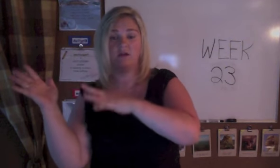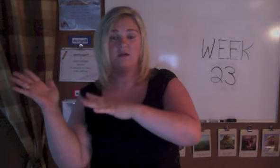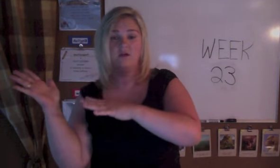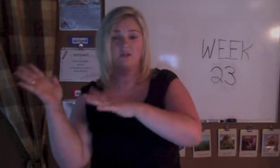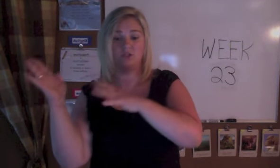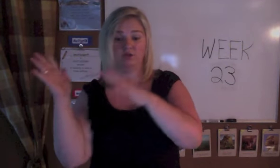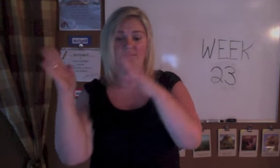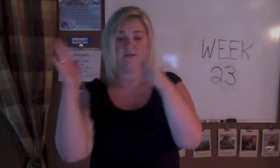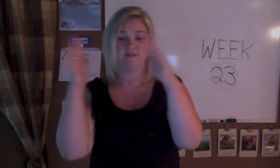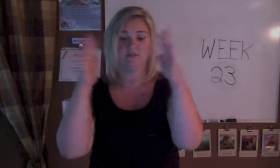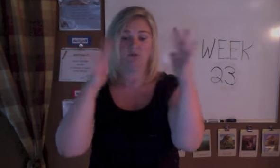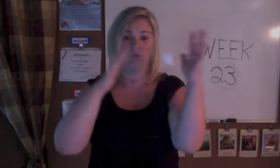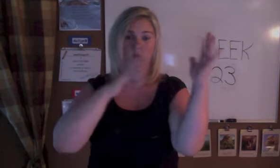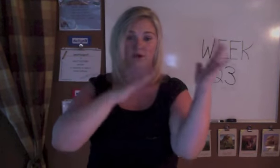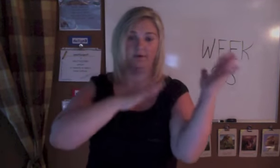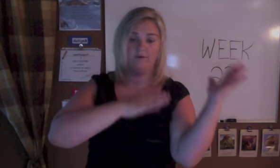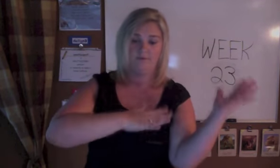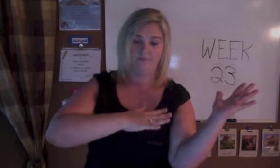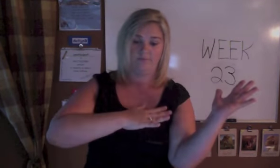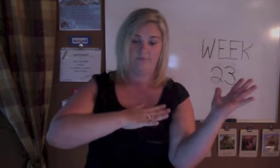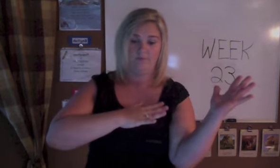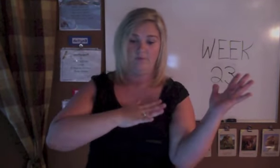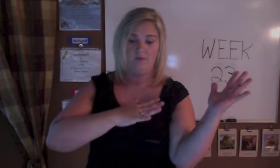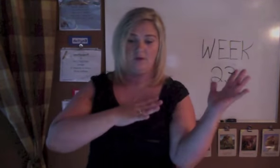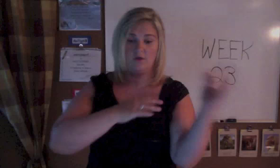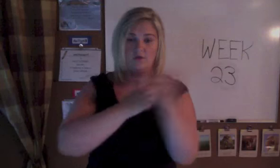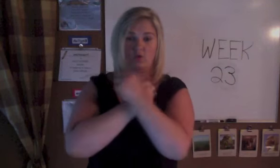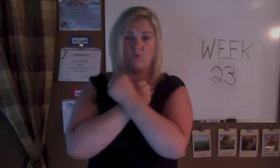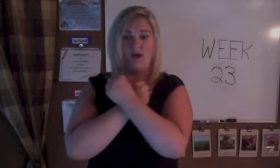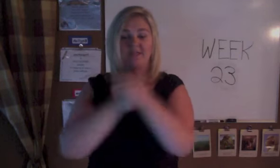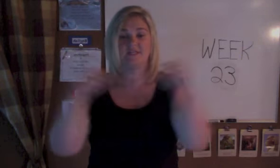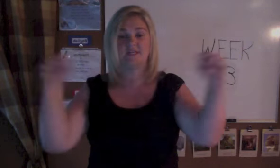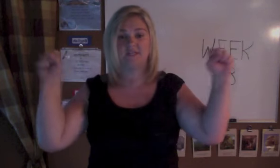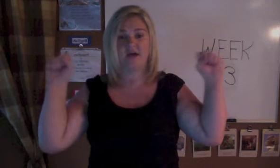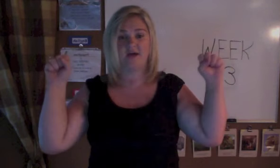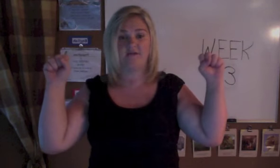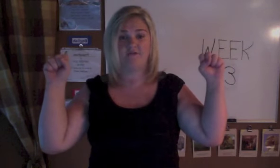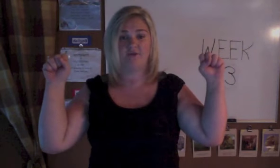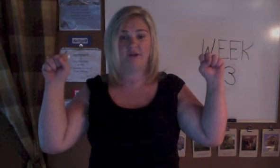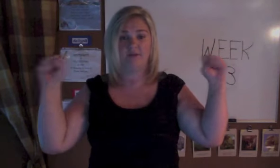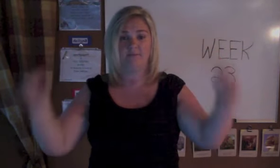2001. The rising tide of freedom.